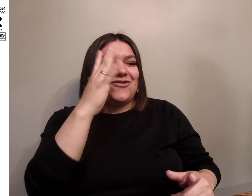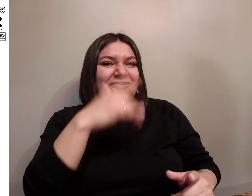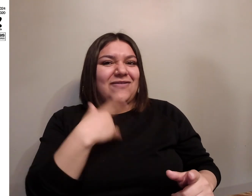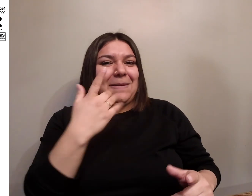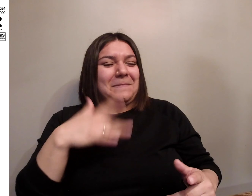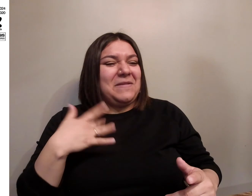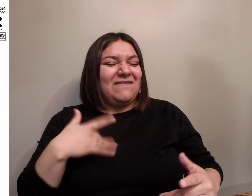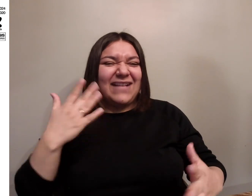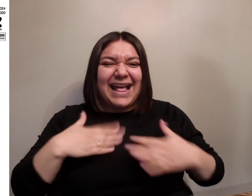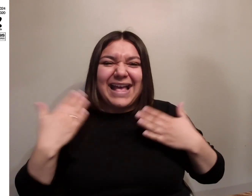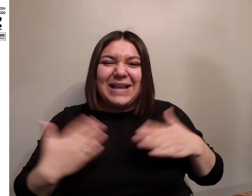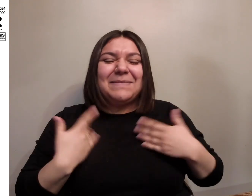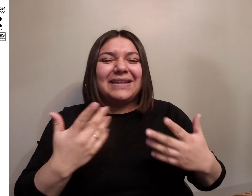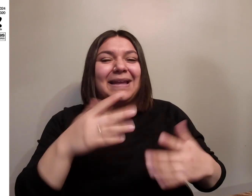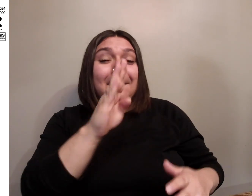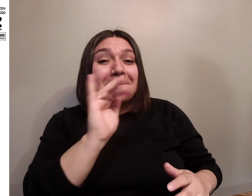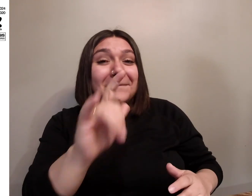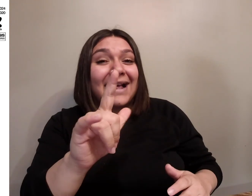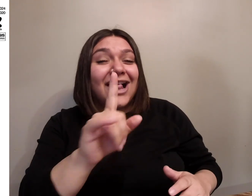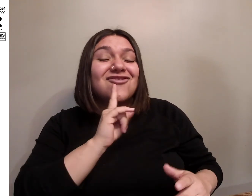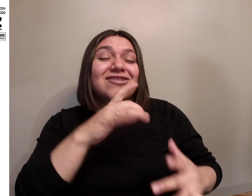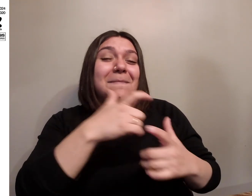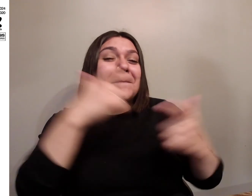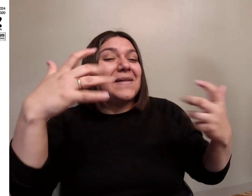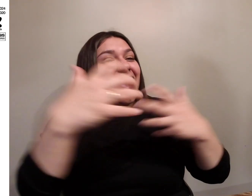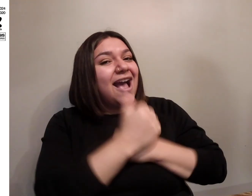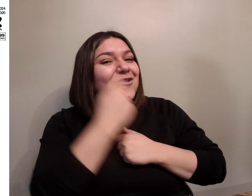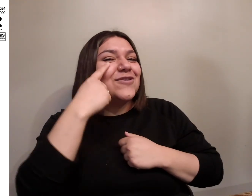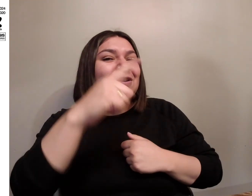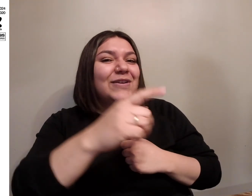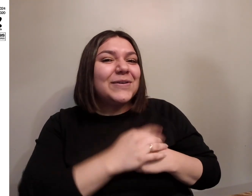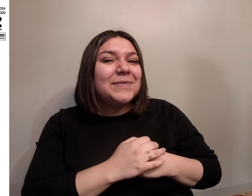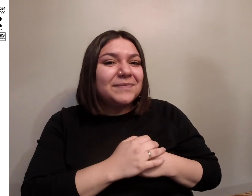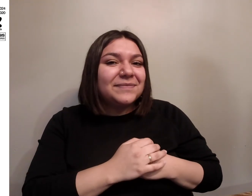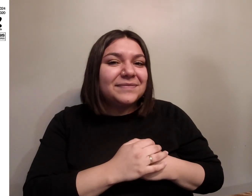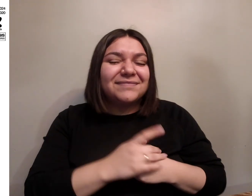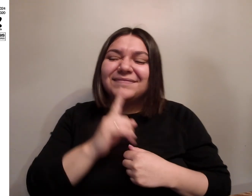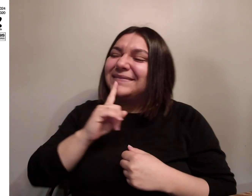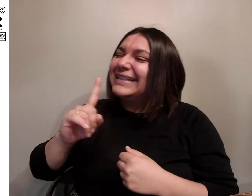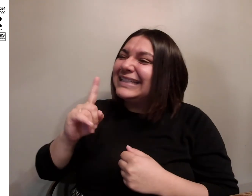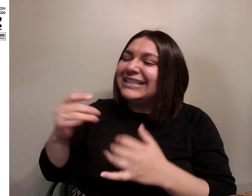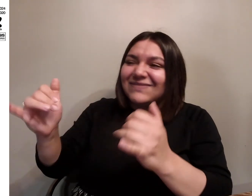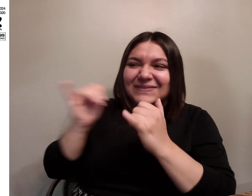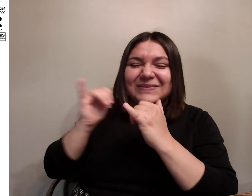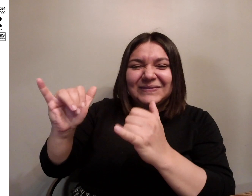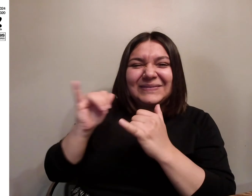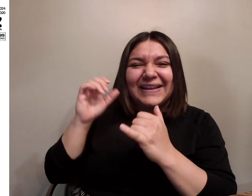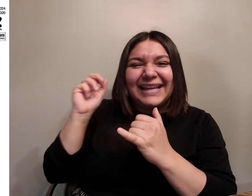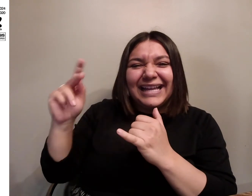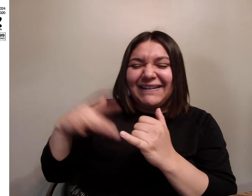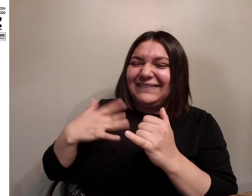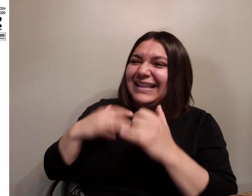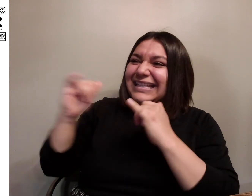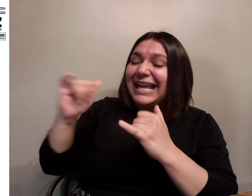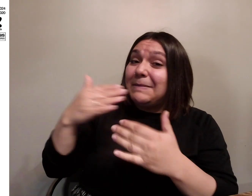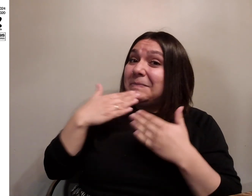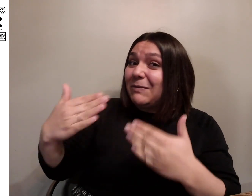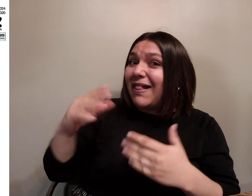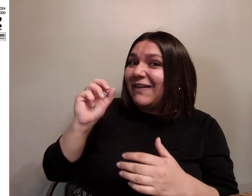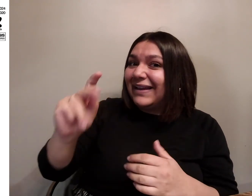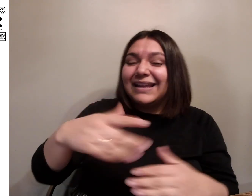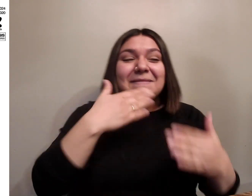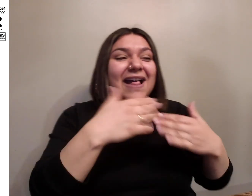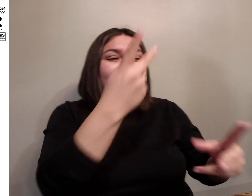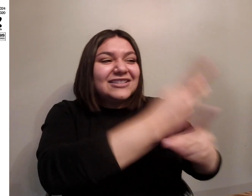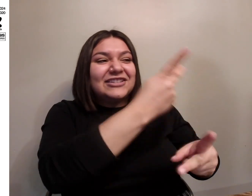my interlocutor, but seeing you really makes me very joyous. So, Bill, a huge hug to you. Well, it's